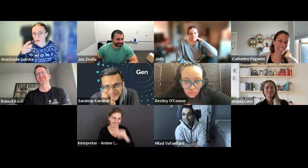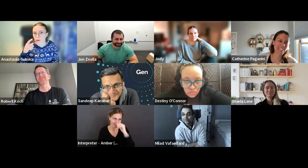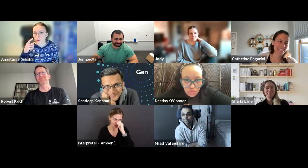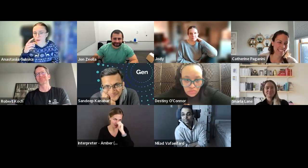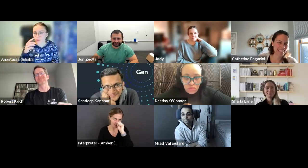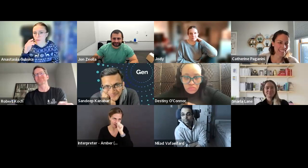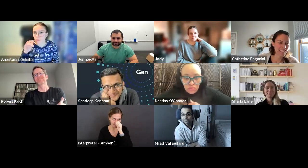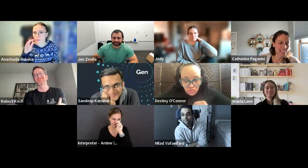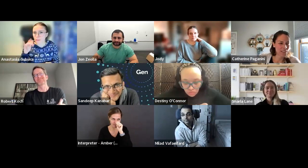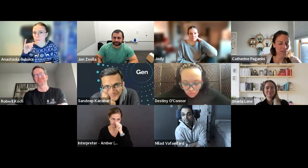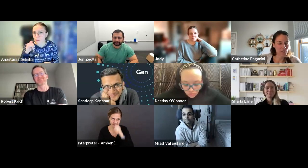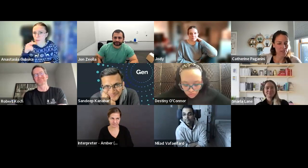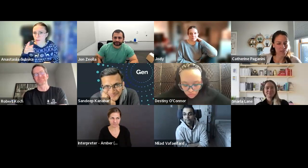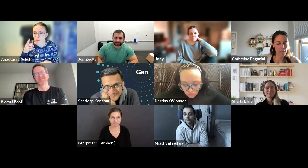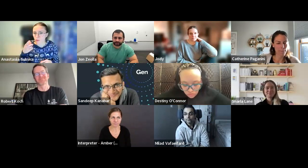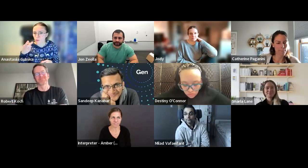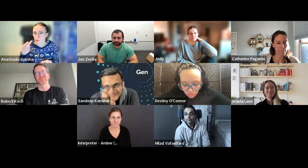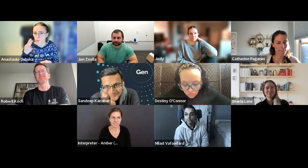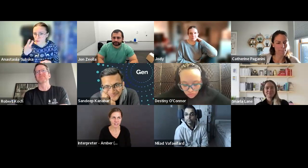Sounds good.